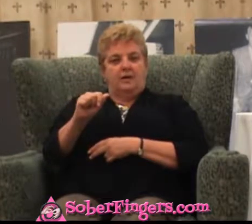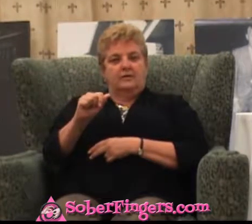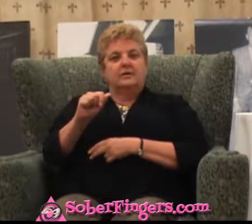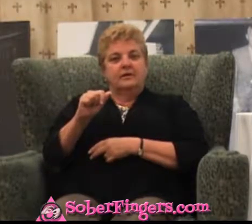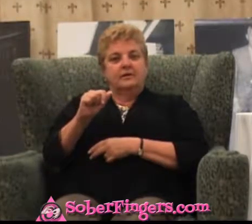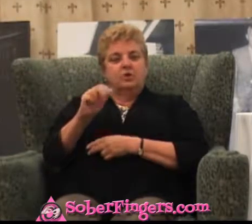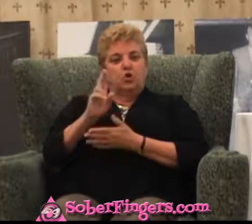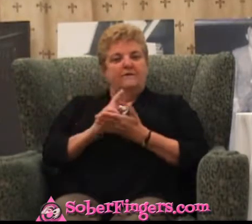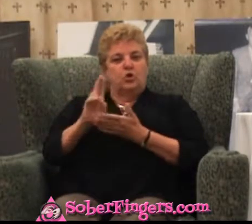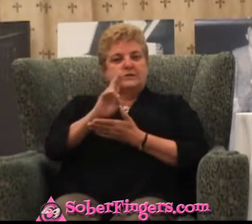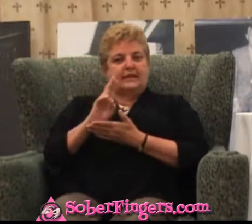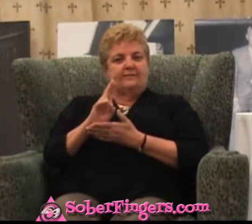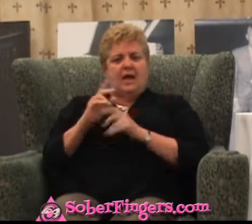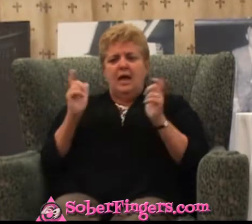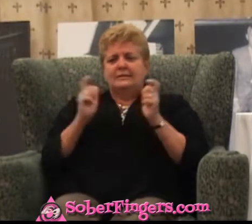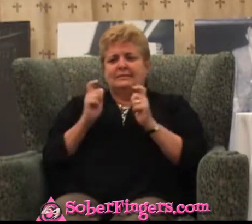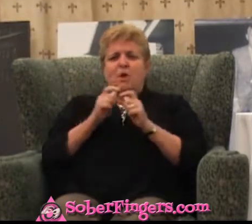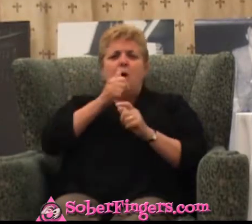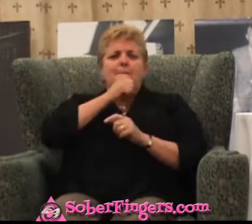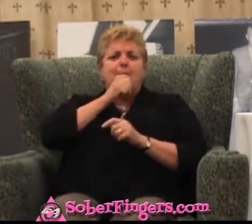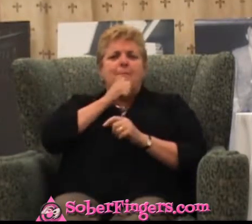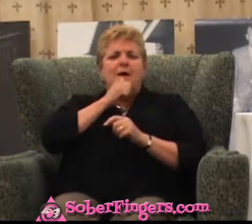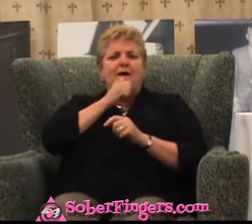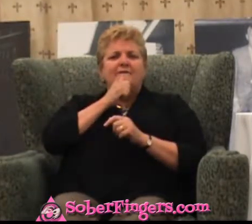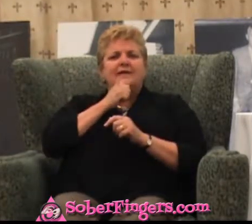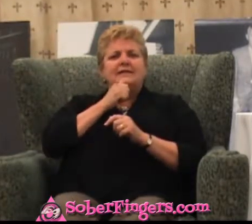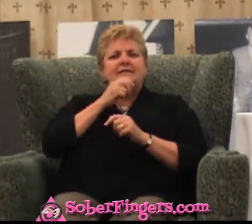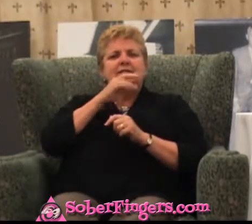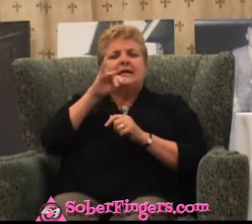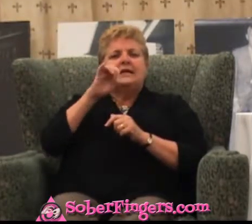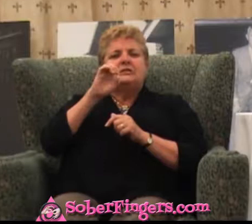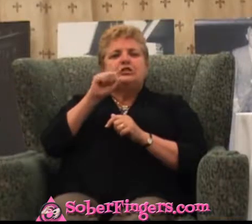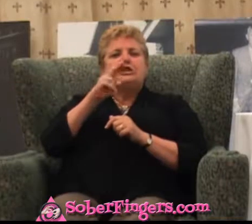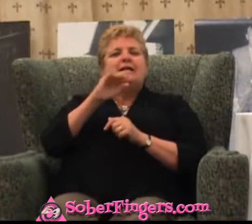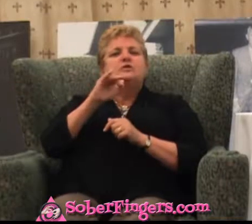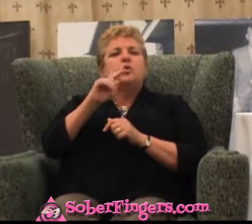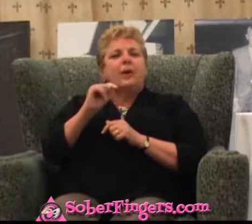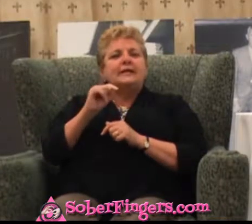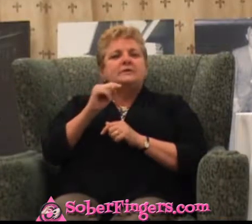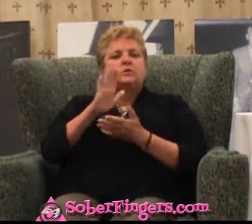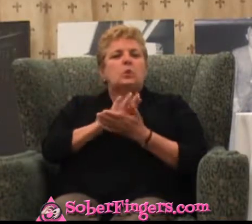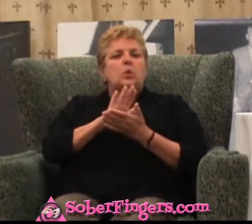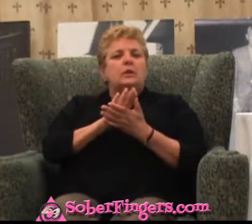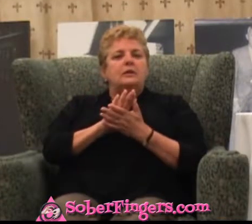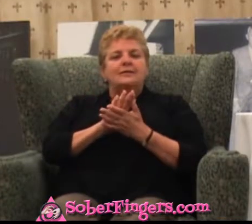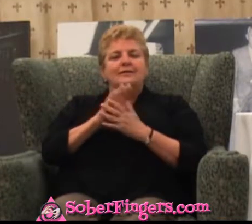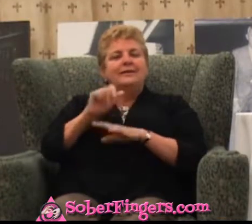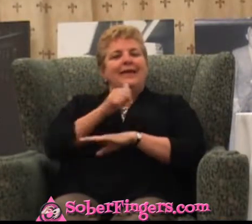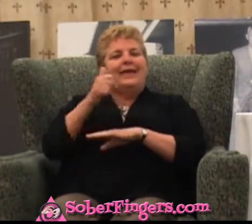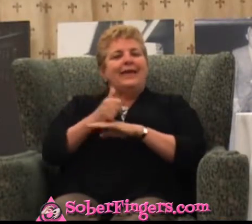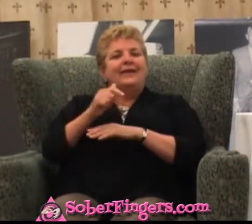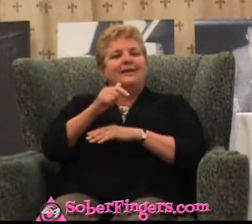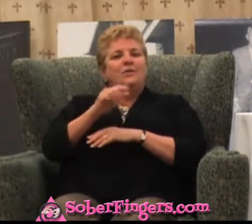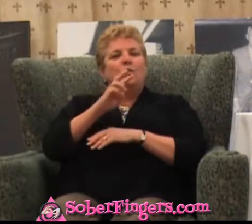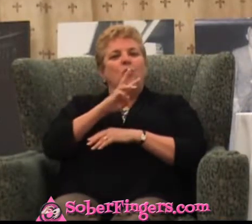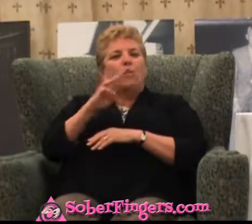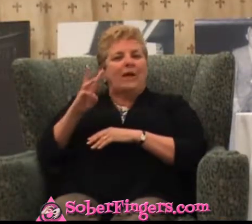University. Small private Jesuit school located in Westchester, Los Angeles. And I'm